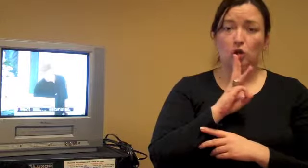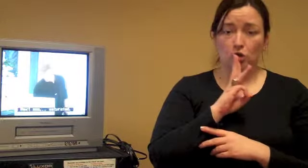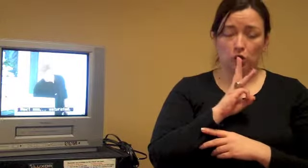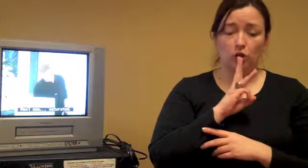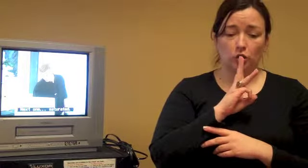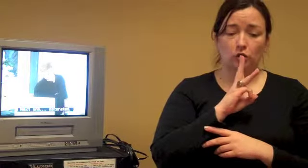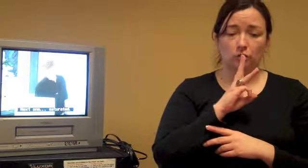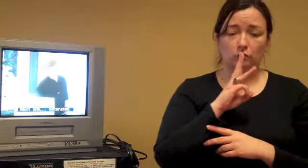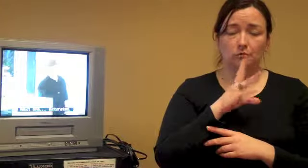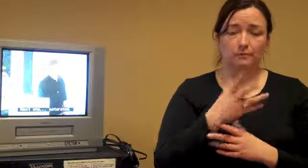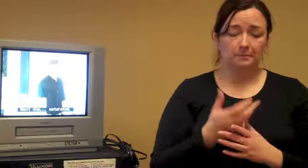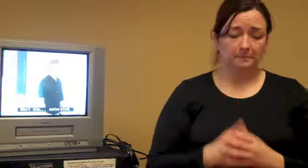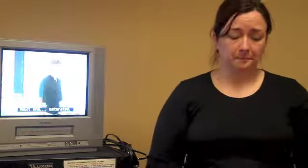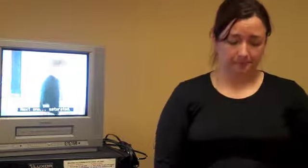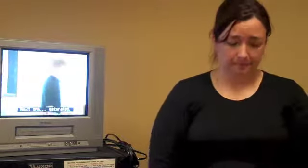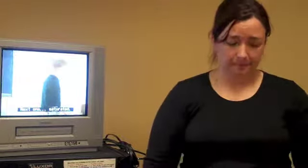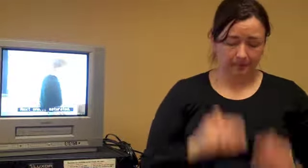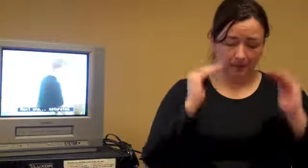Next one.